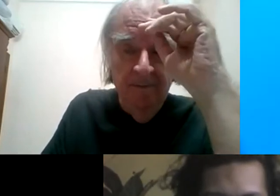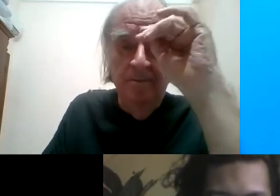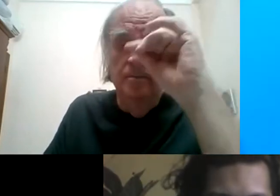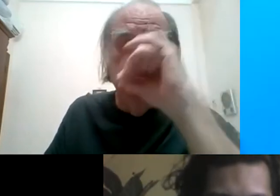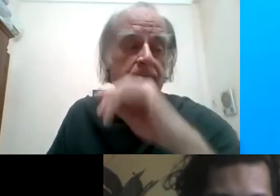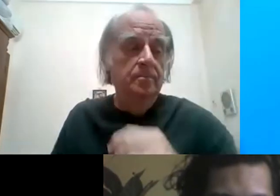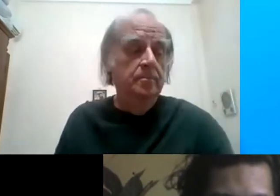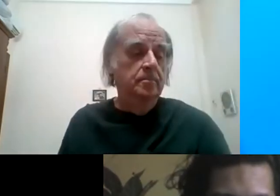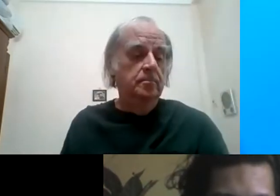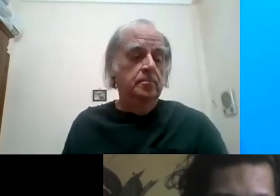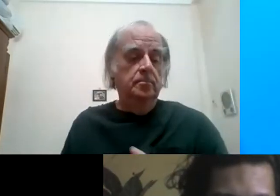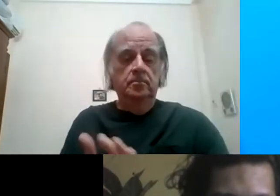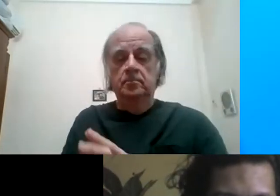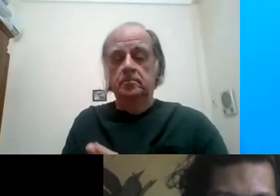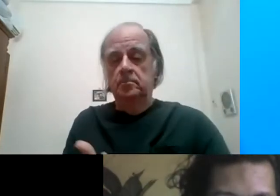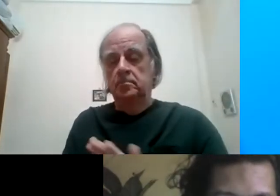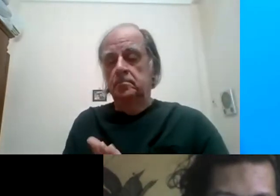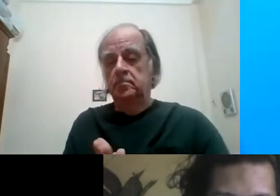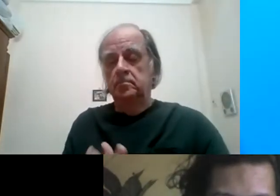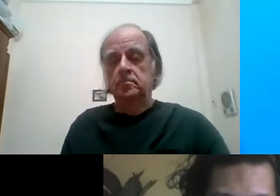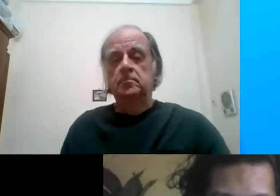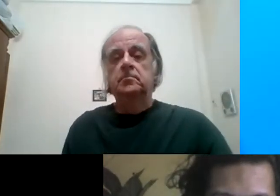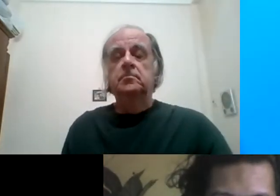Okay, sir, sounds good.